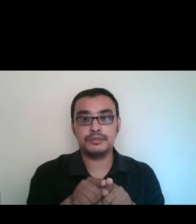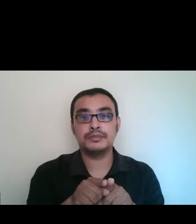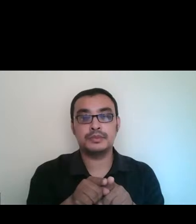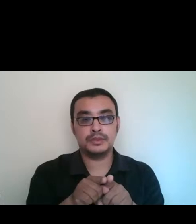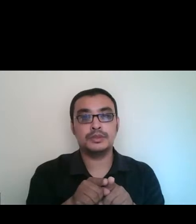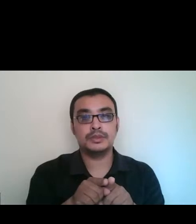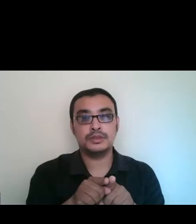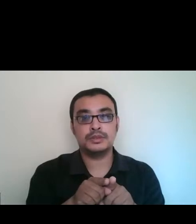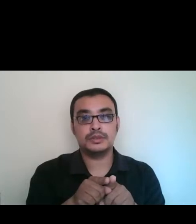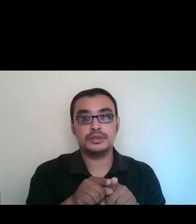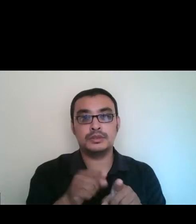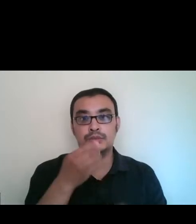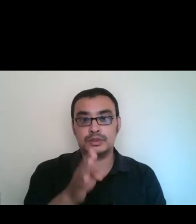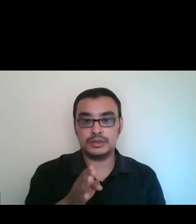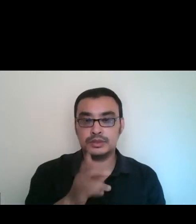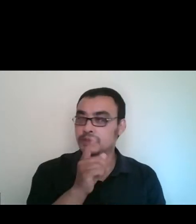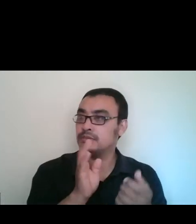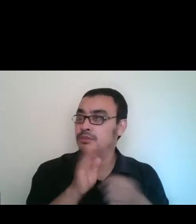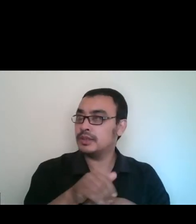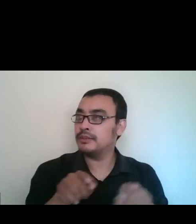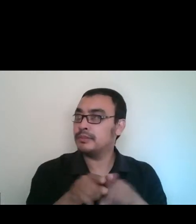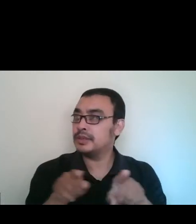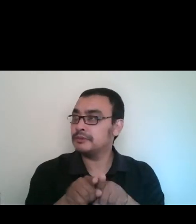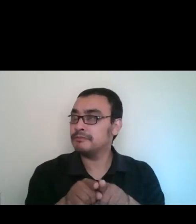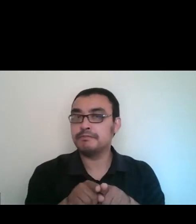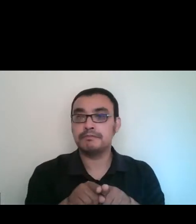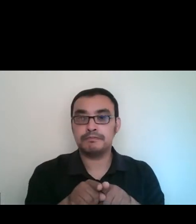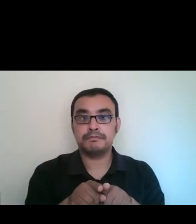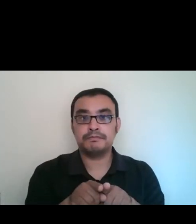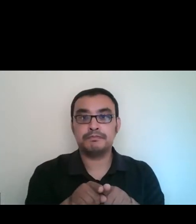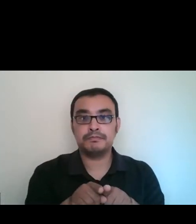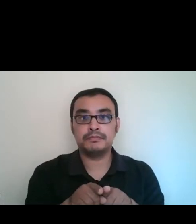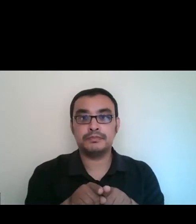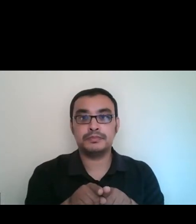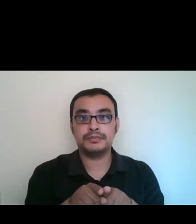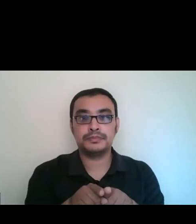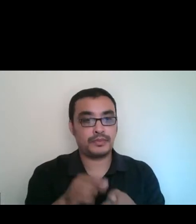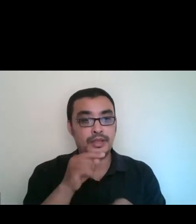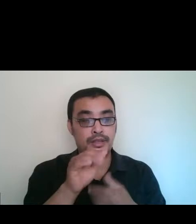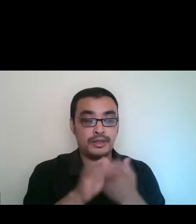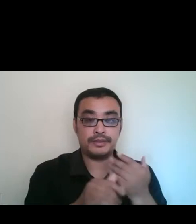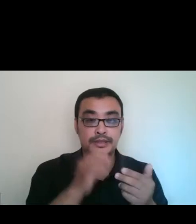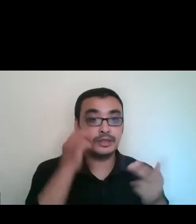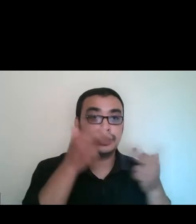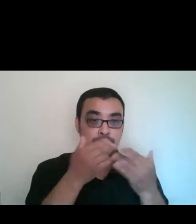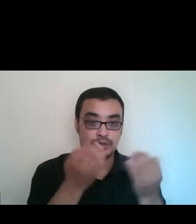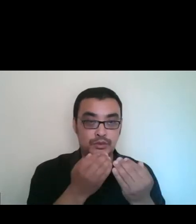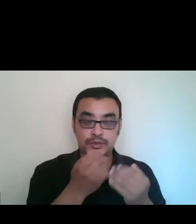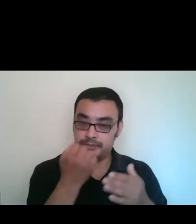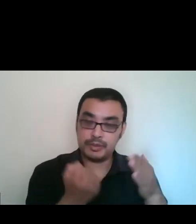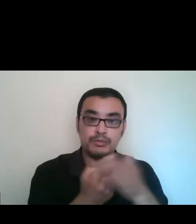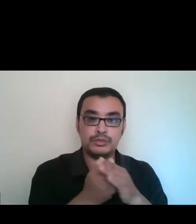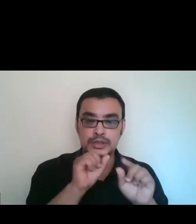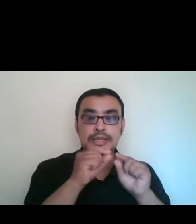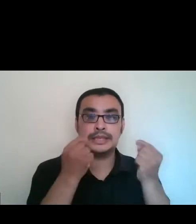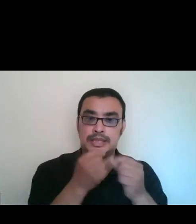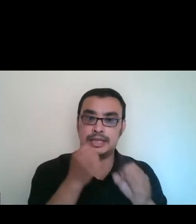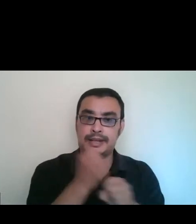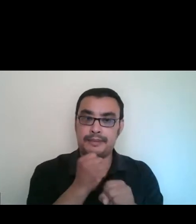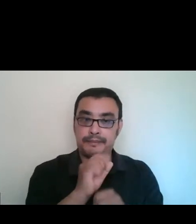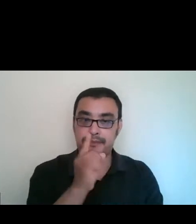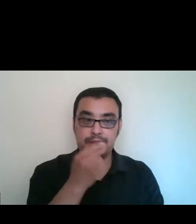bridges us to the very last part of this session, where we want to identify key areas of work